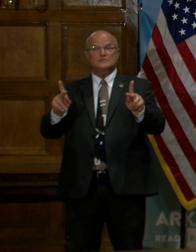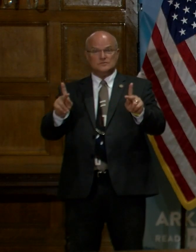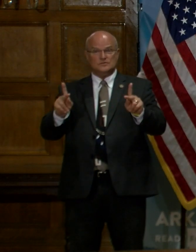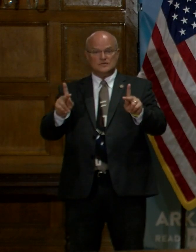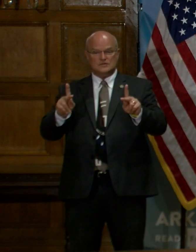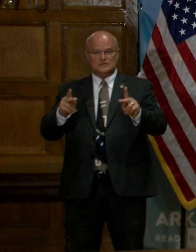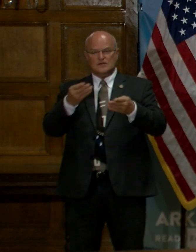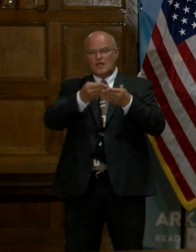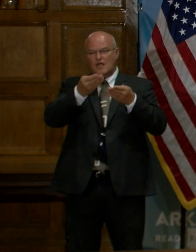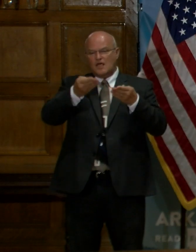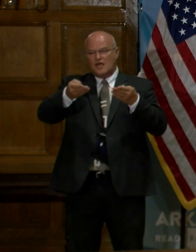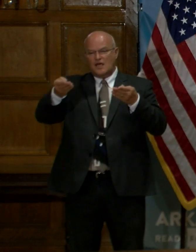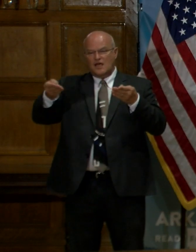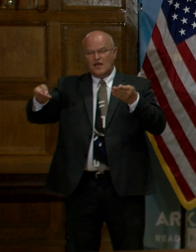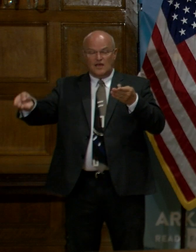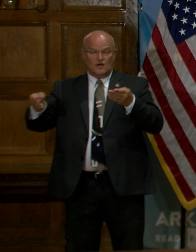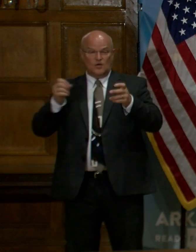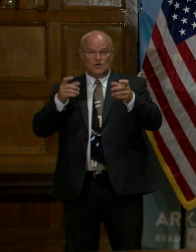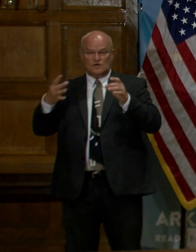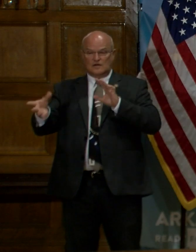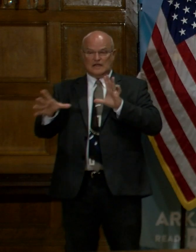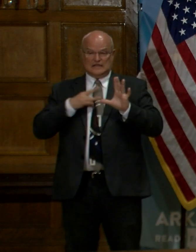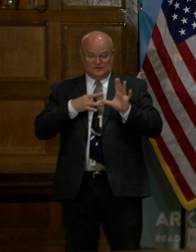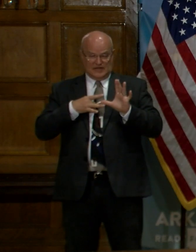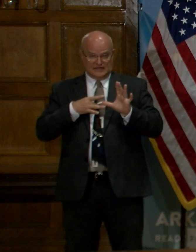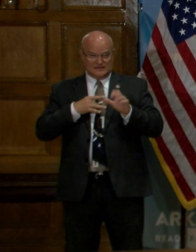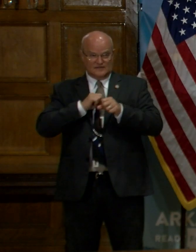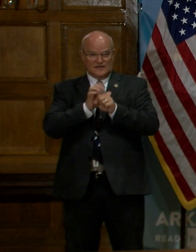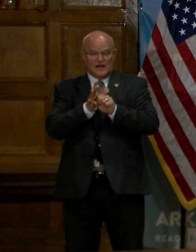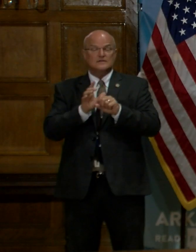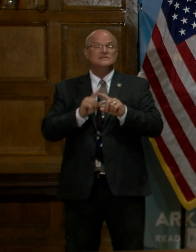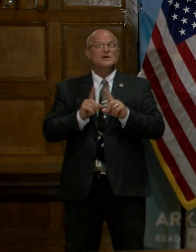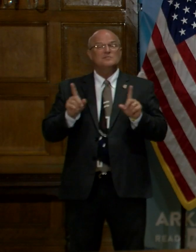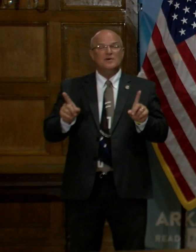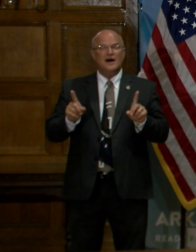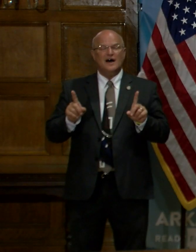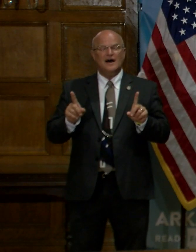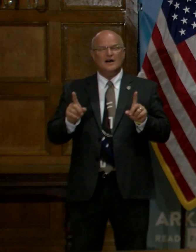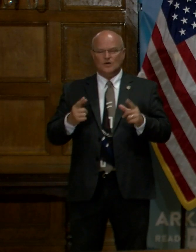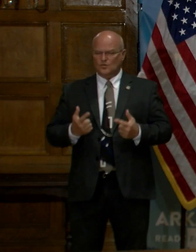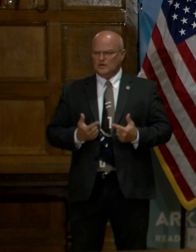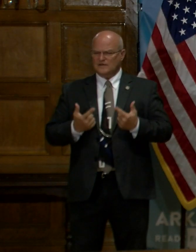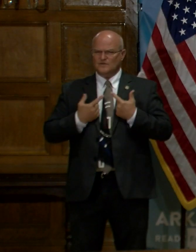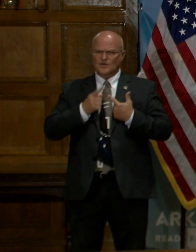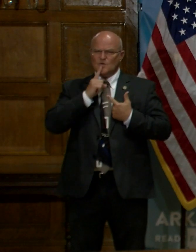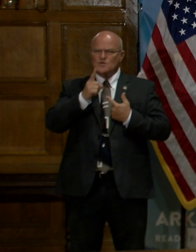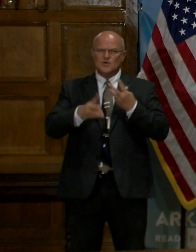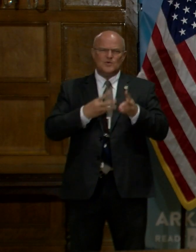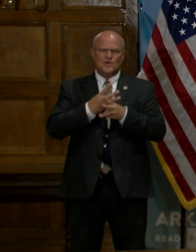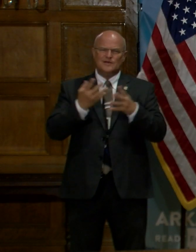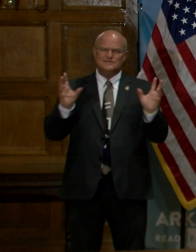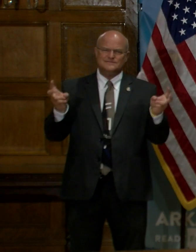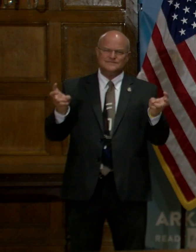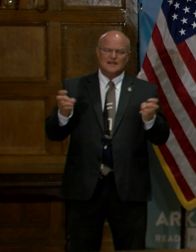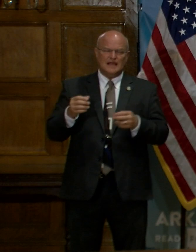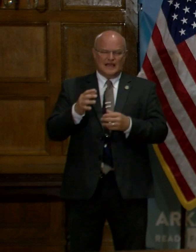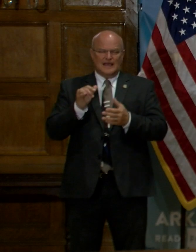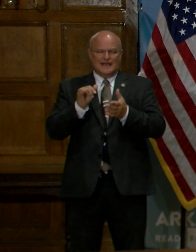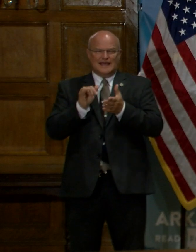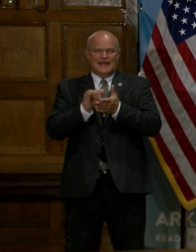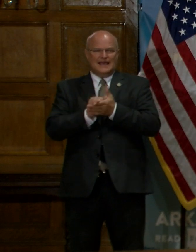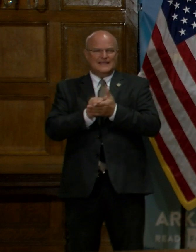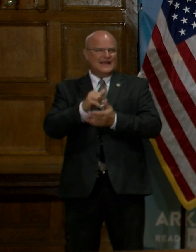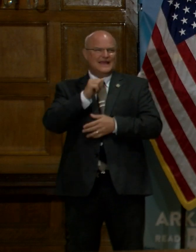opportunity to pass the virus on or to contract the virus. But we live in a real world, and